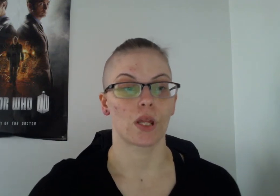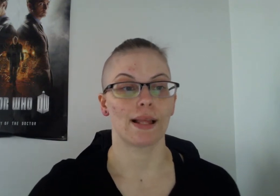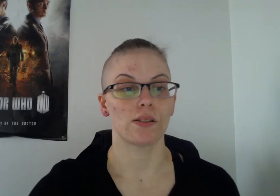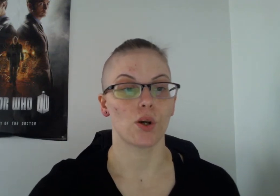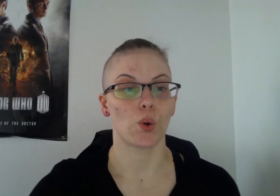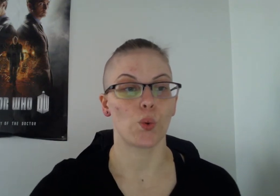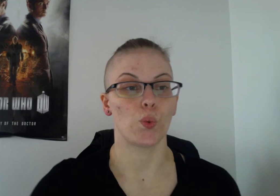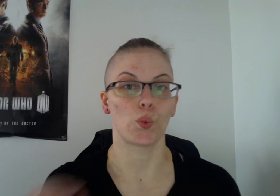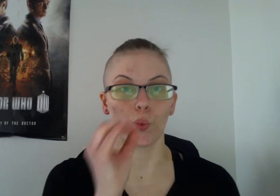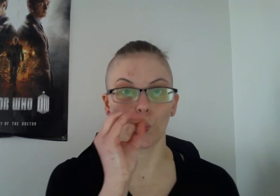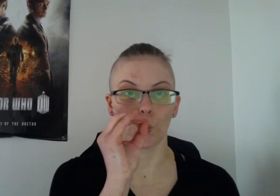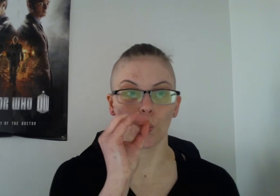That's O.